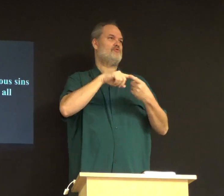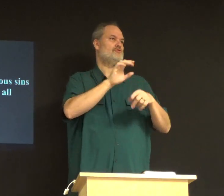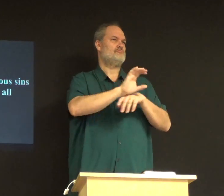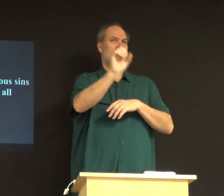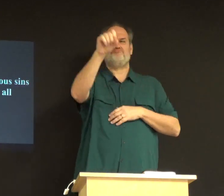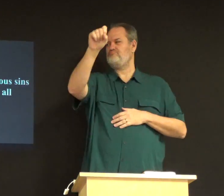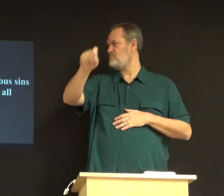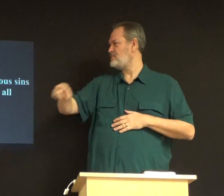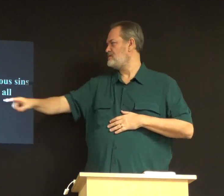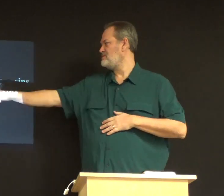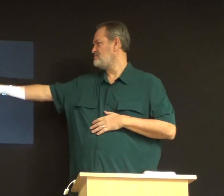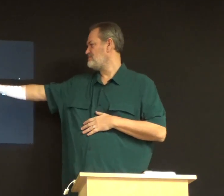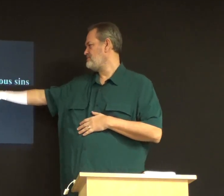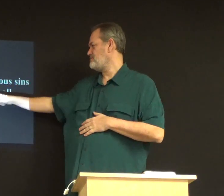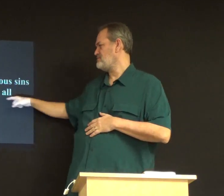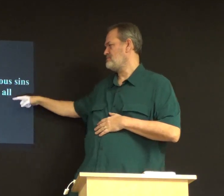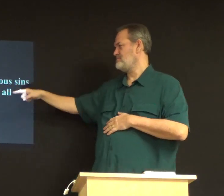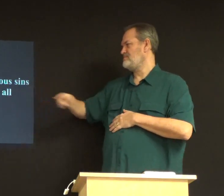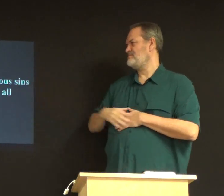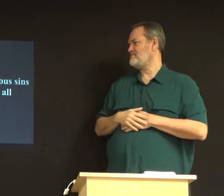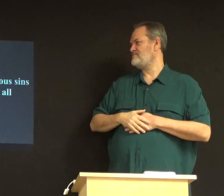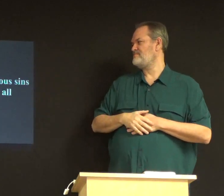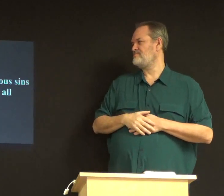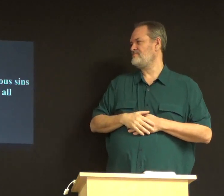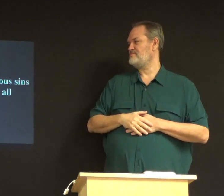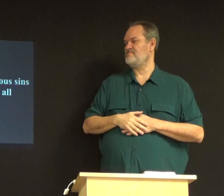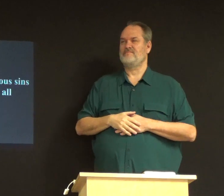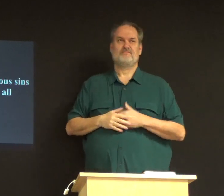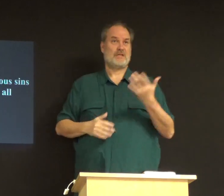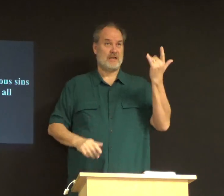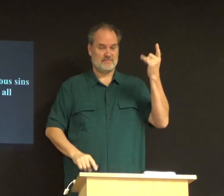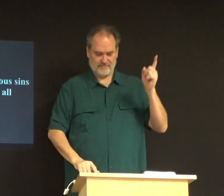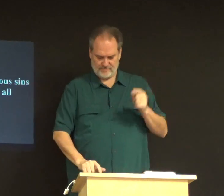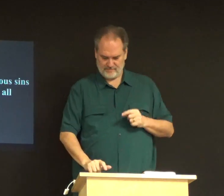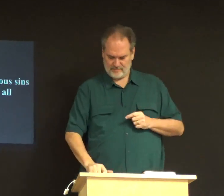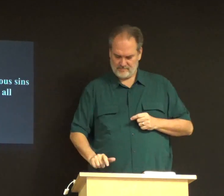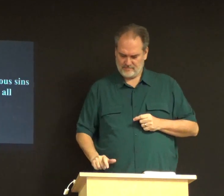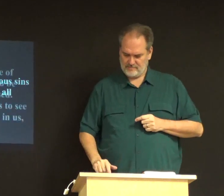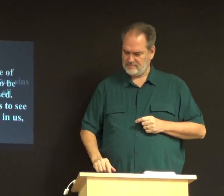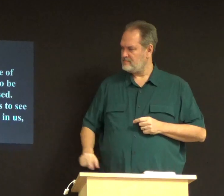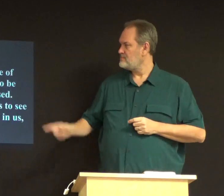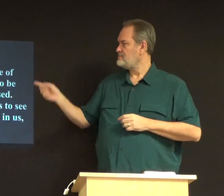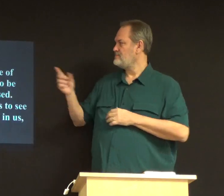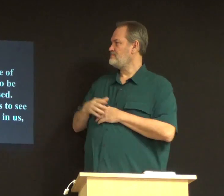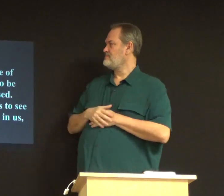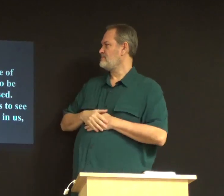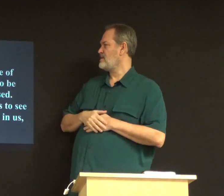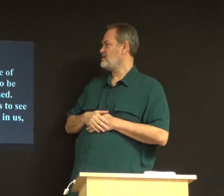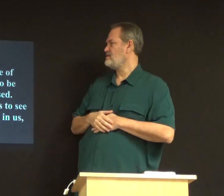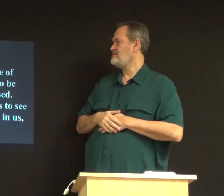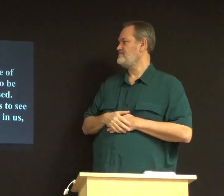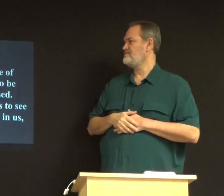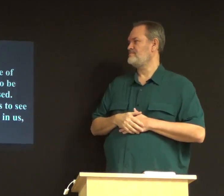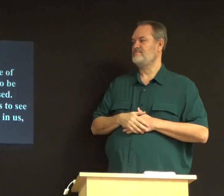the truth. It's the solution for the truth. And it says, hypocrisy is one of the most insidious sins within the